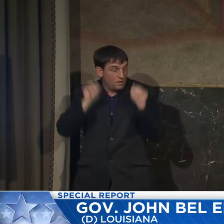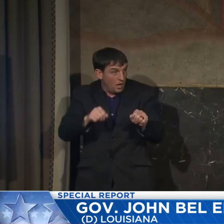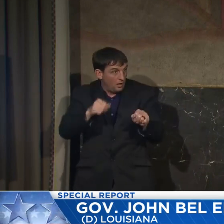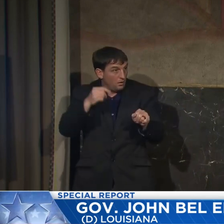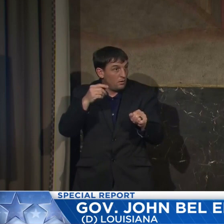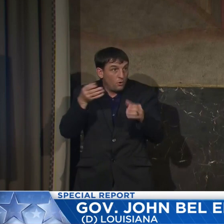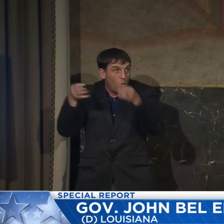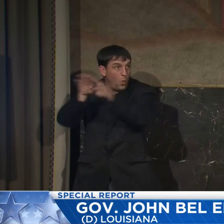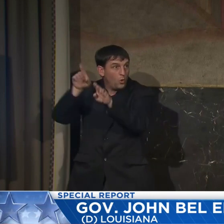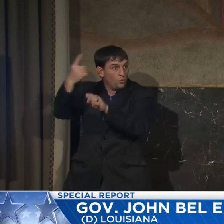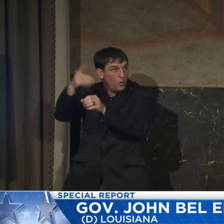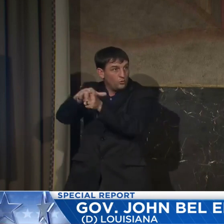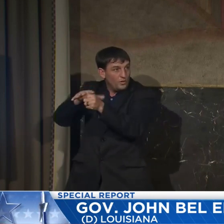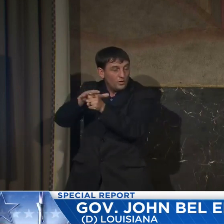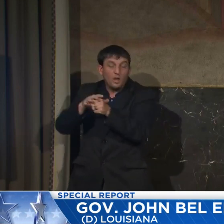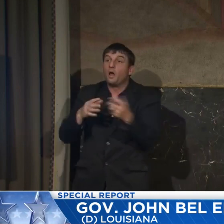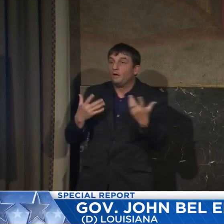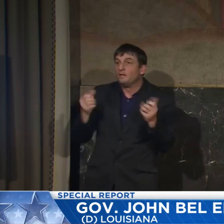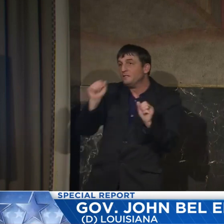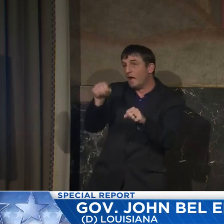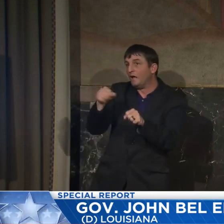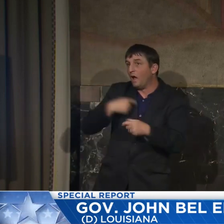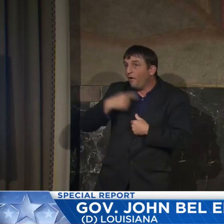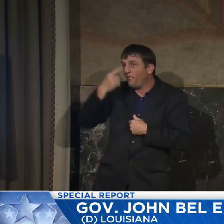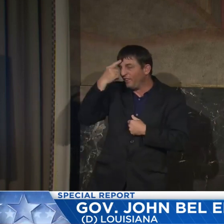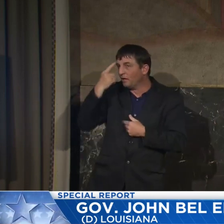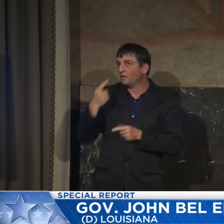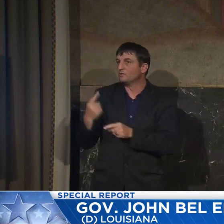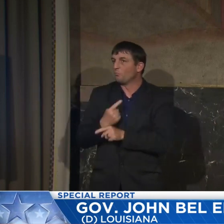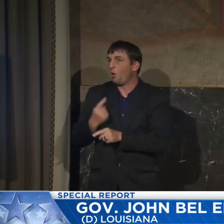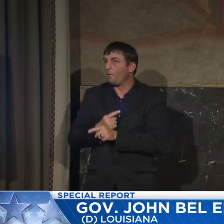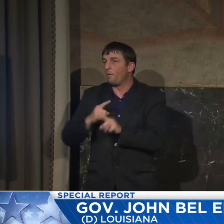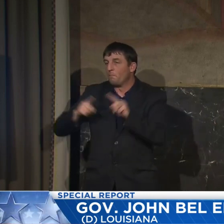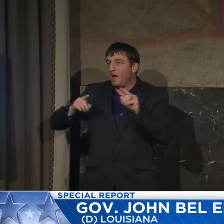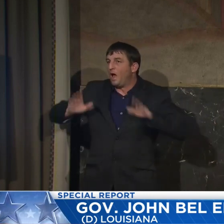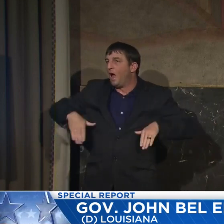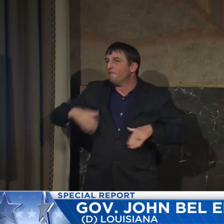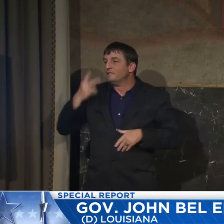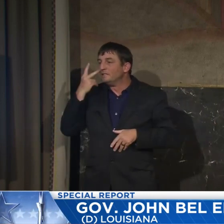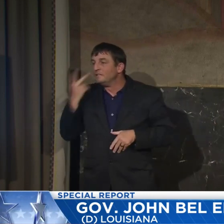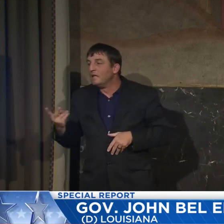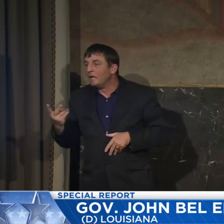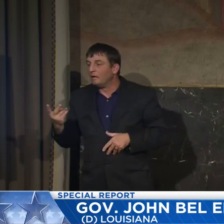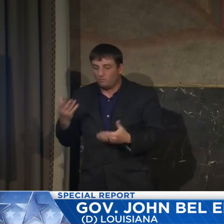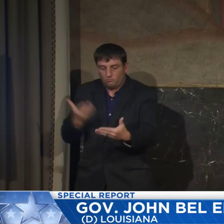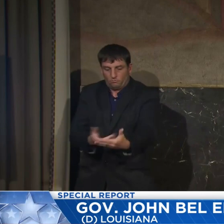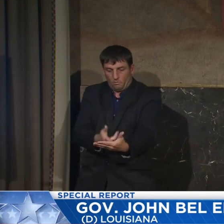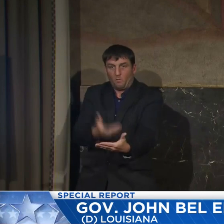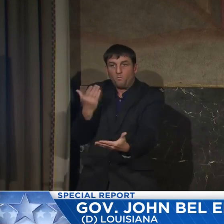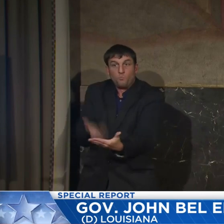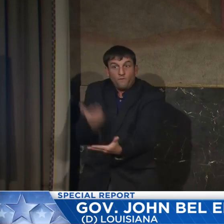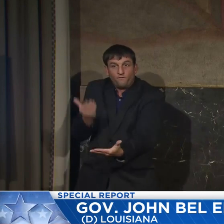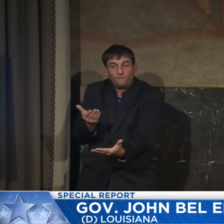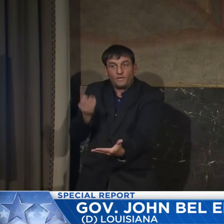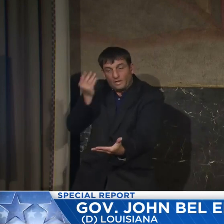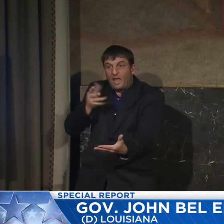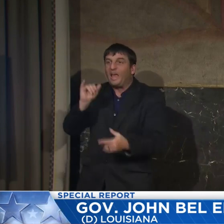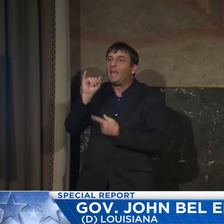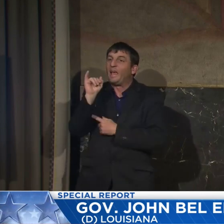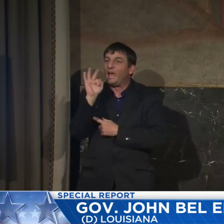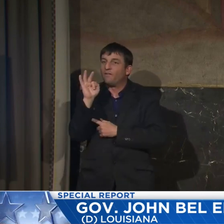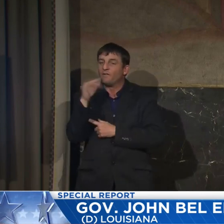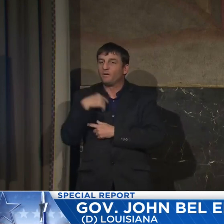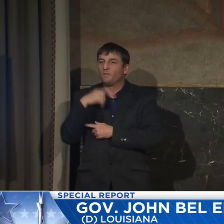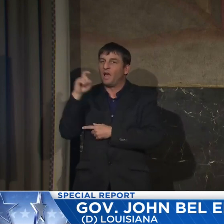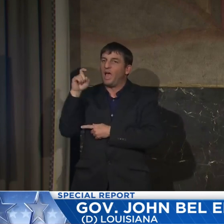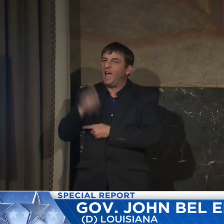entirely appropriate to consider, and of course we don't have it yet in front of us, and when we do, we'll look at it. If we ever have to slam